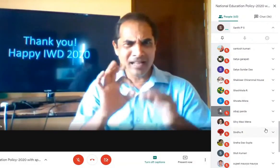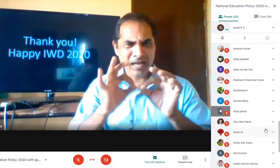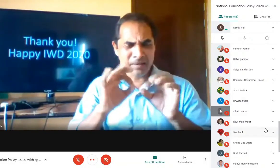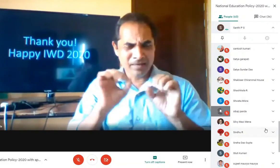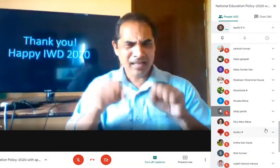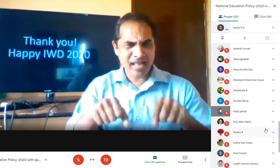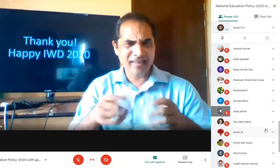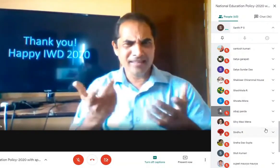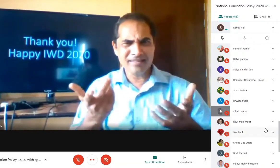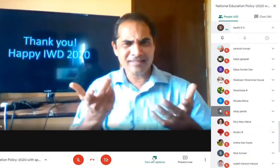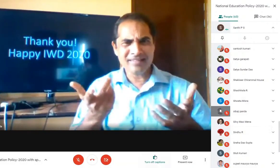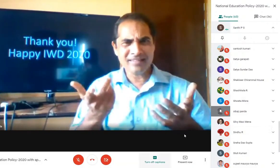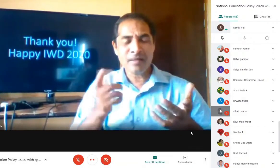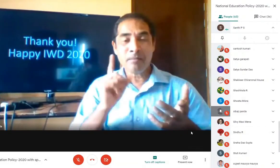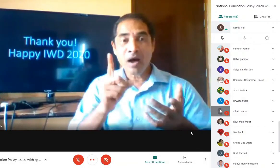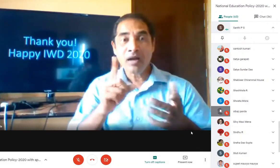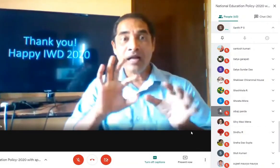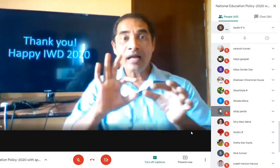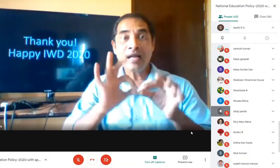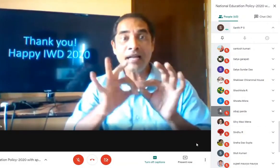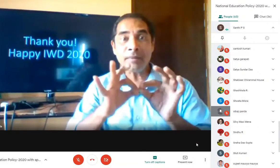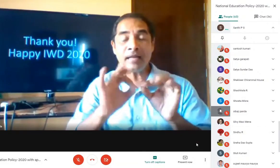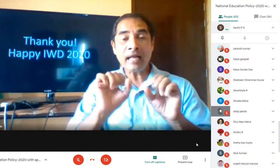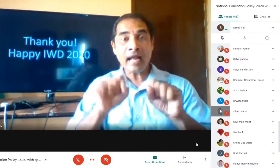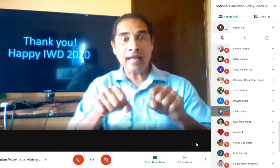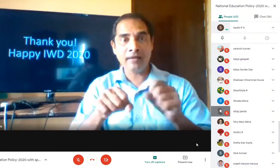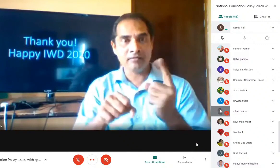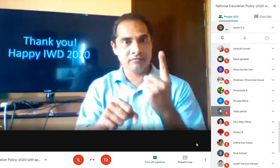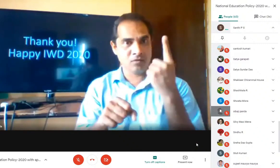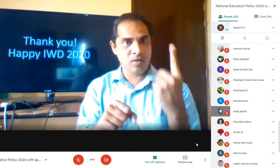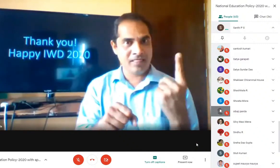Yes, it's possible. Interpretation is possible for the complex science subjects.